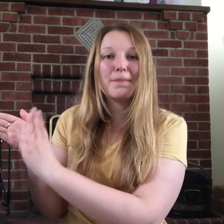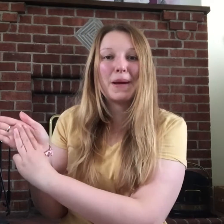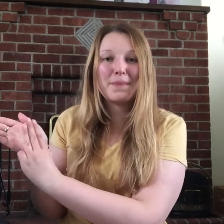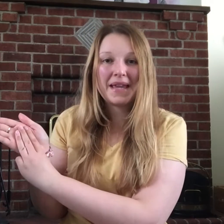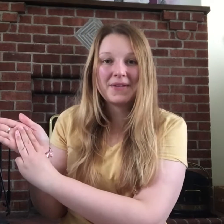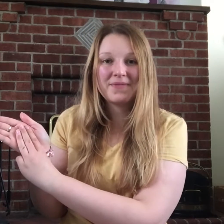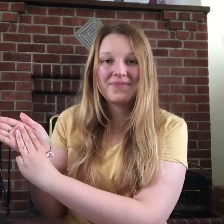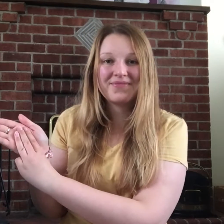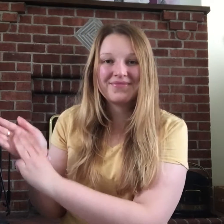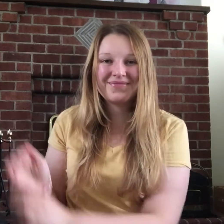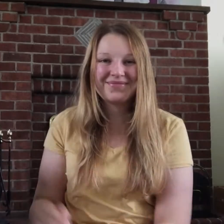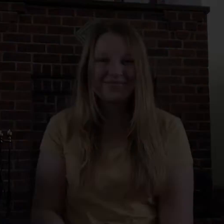Mummy.